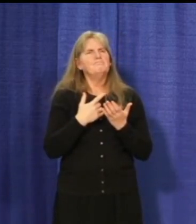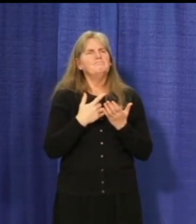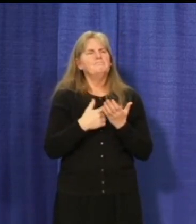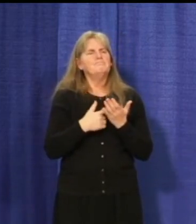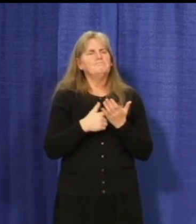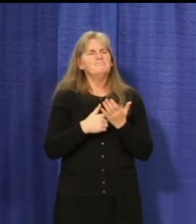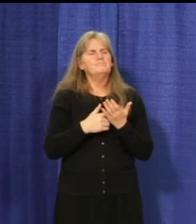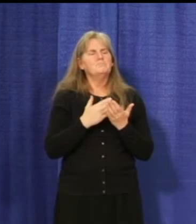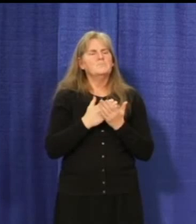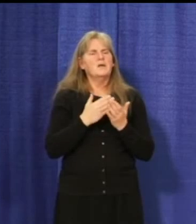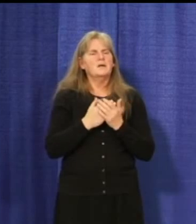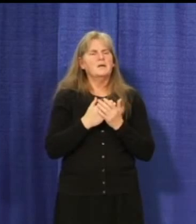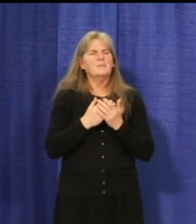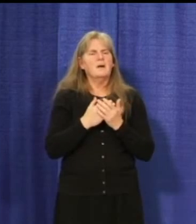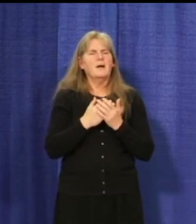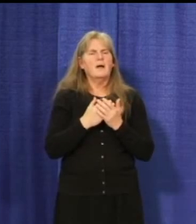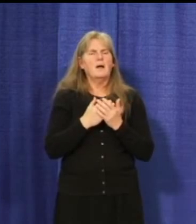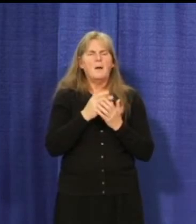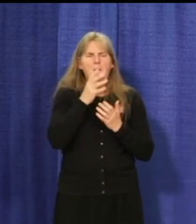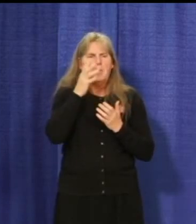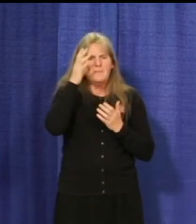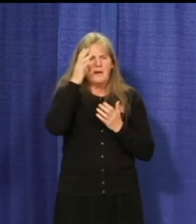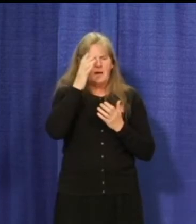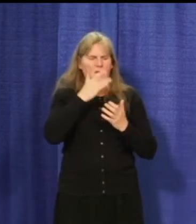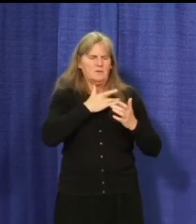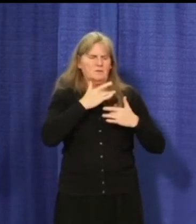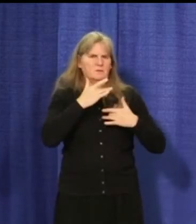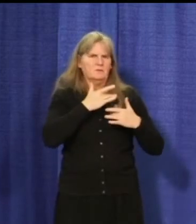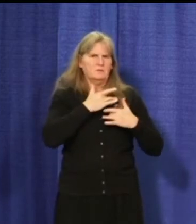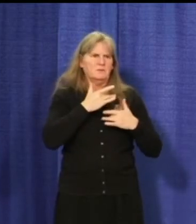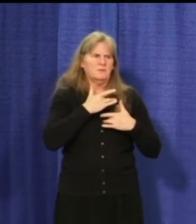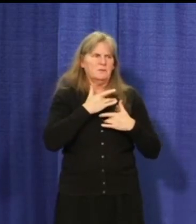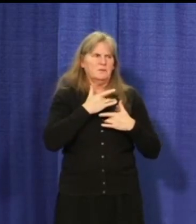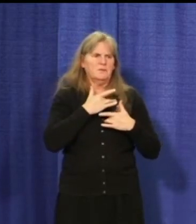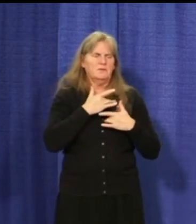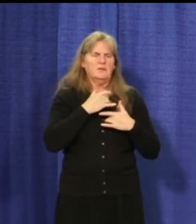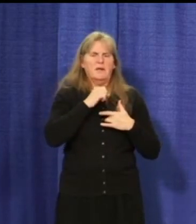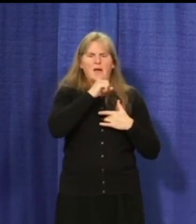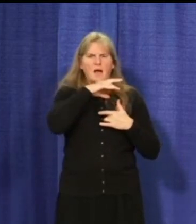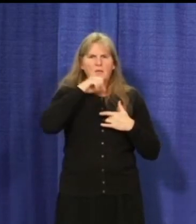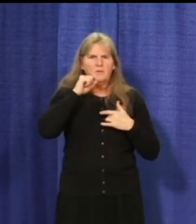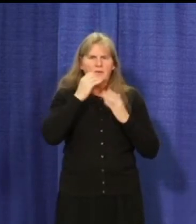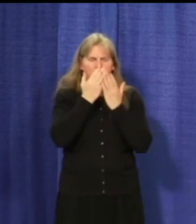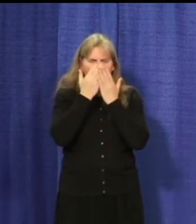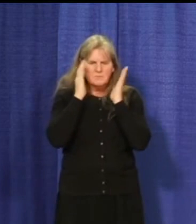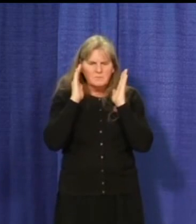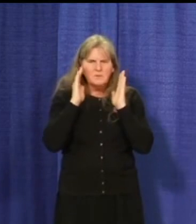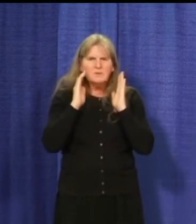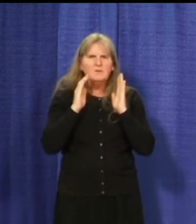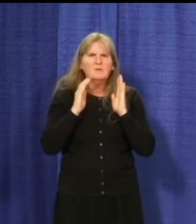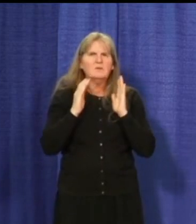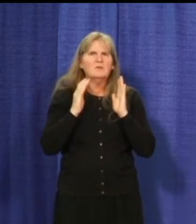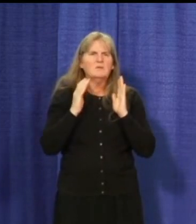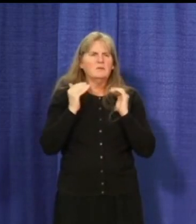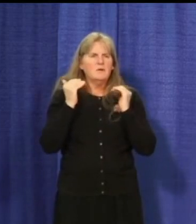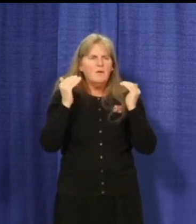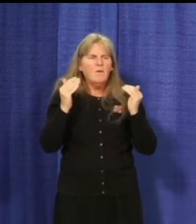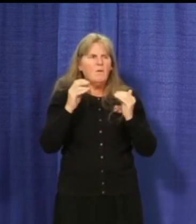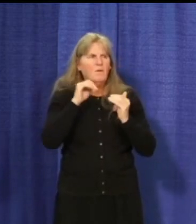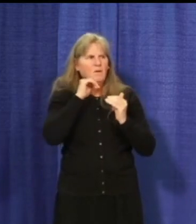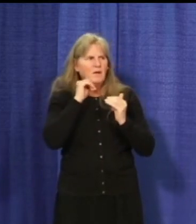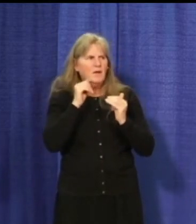not just put on more restrictions? Why not just be really safe around Halloween versus, allowing trick-or-treating to go on?